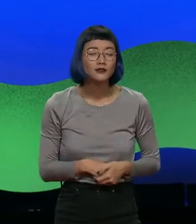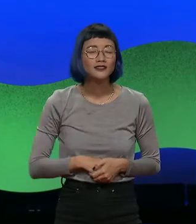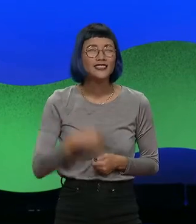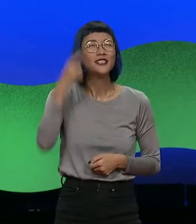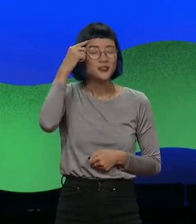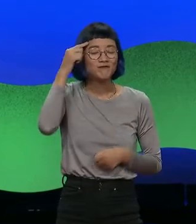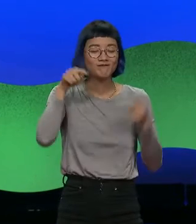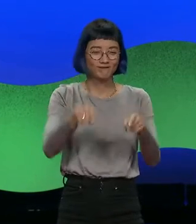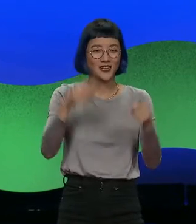idea.